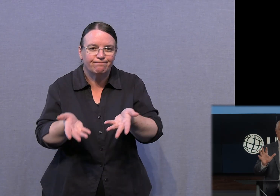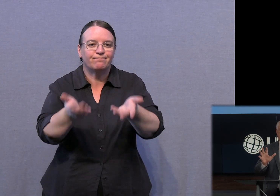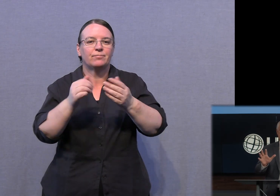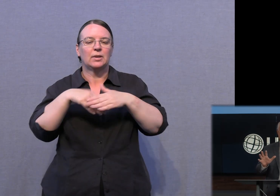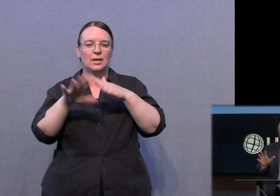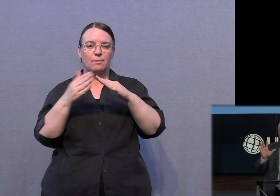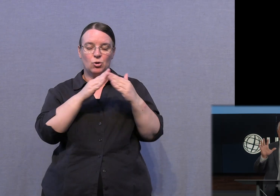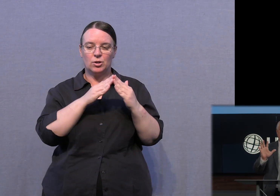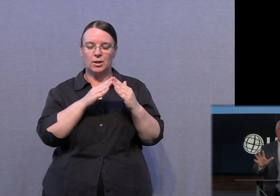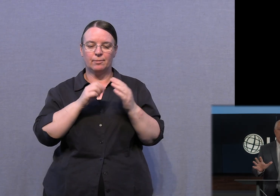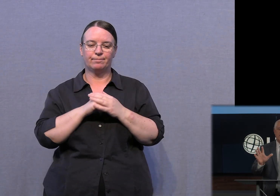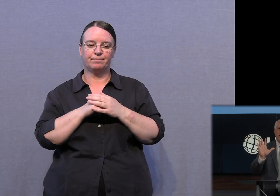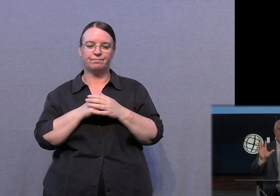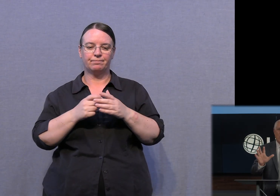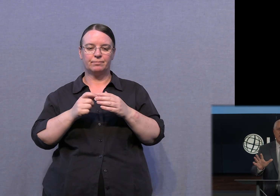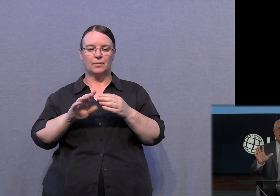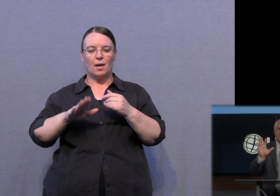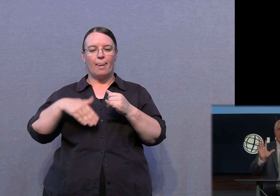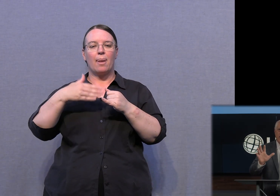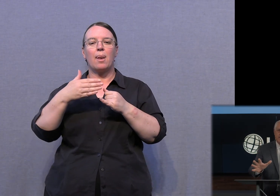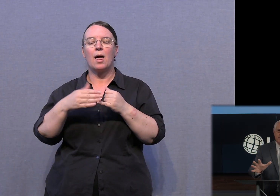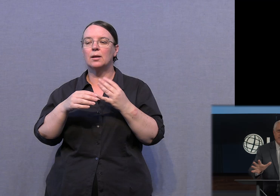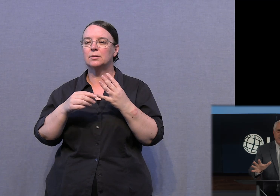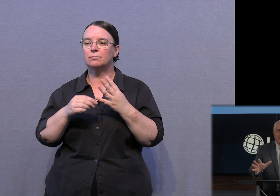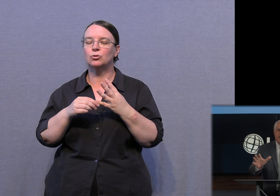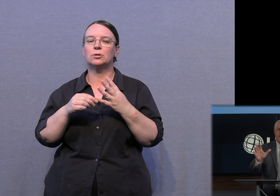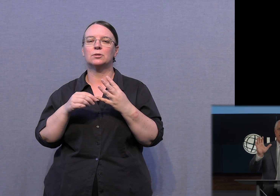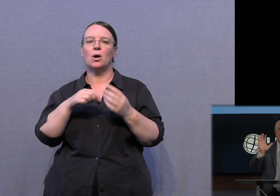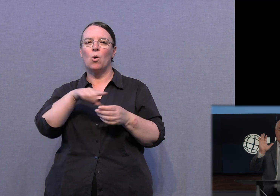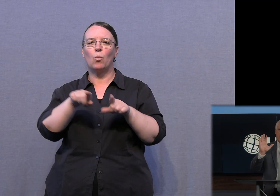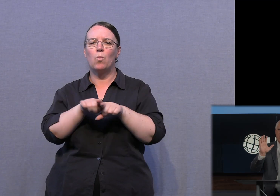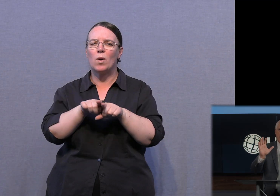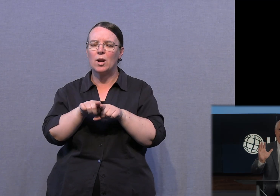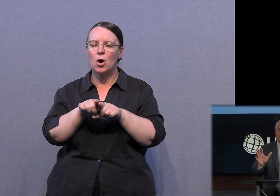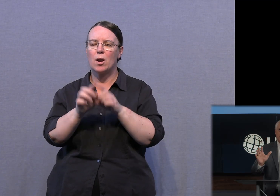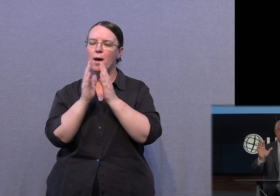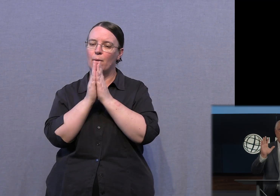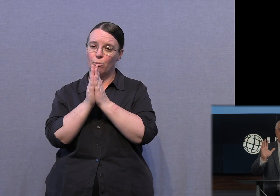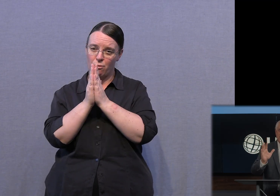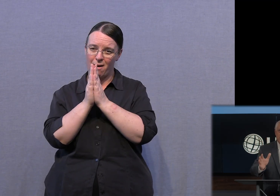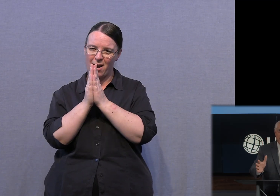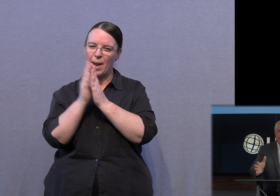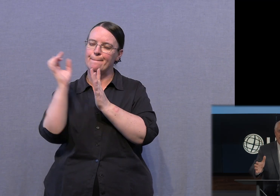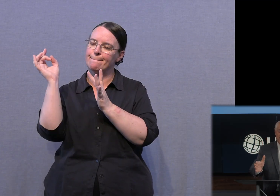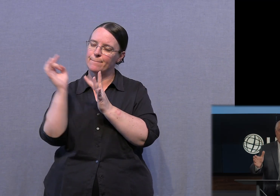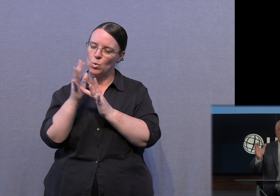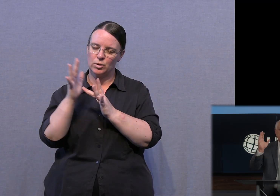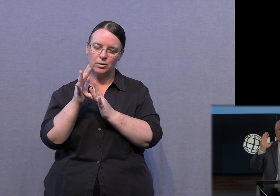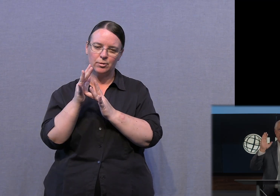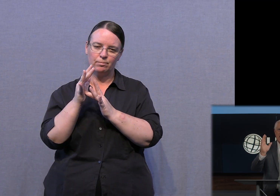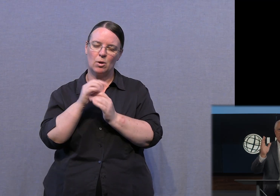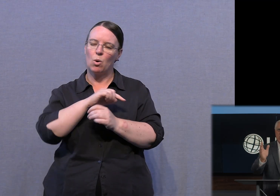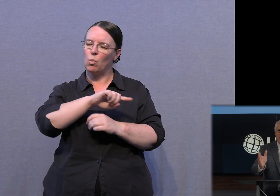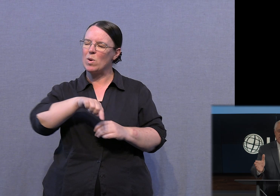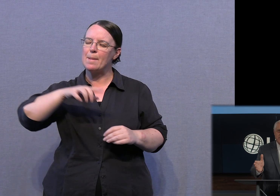new lesson, but we've learned the importance of prayer. No matter what happens, we must pray. We